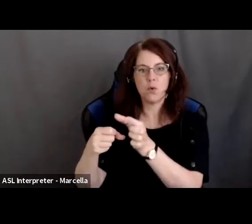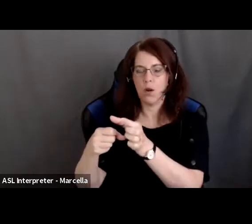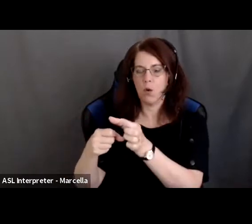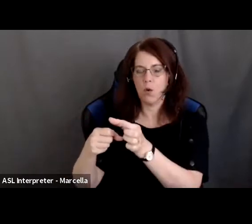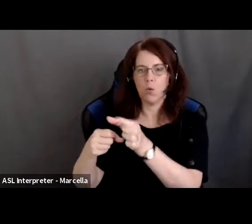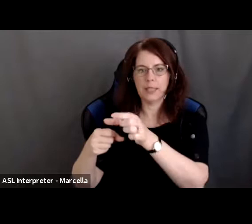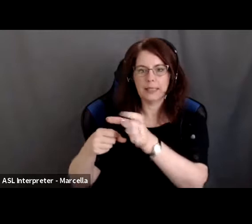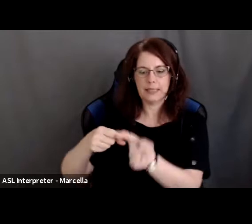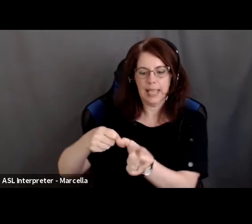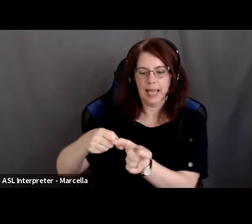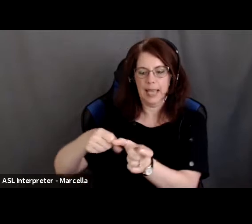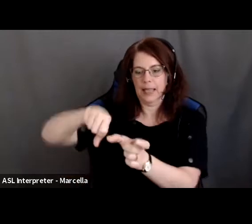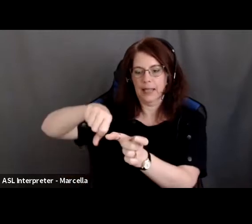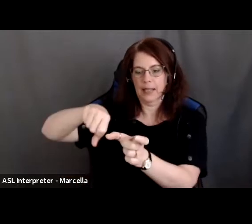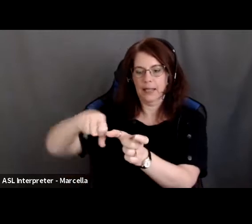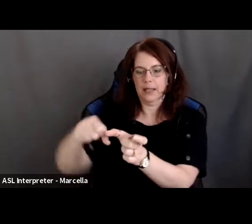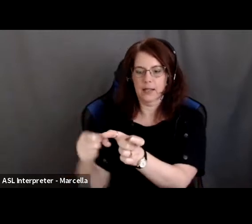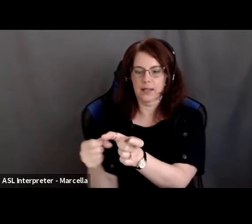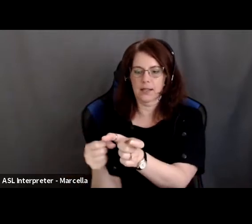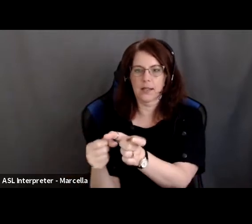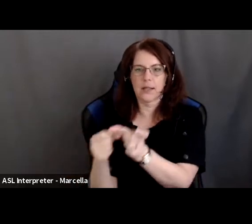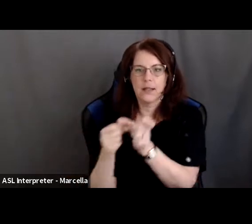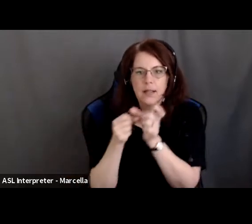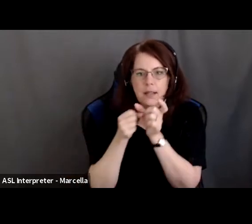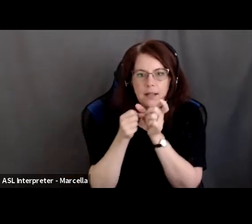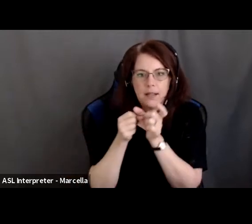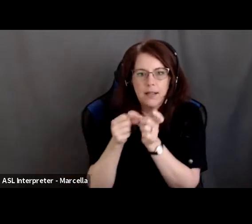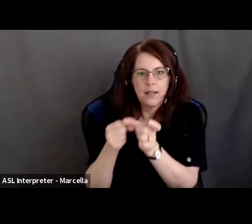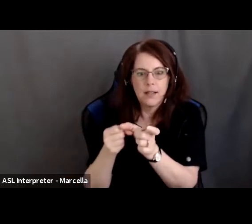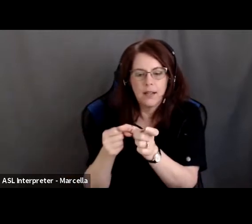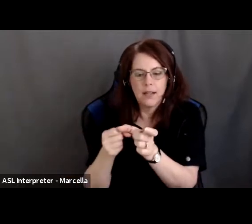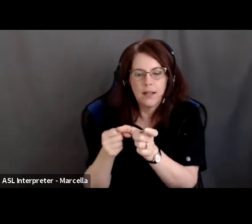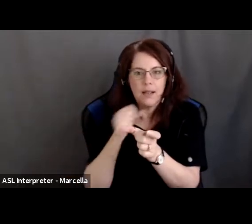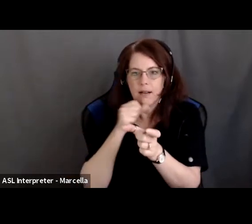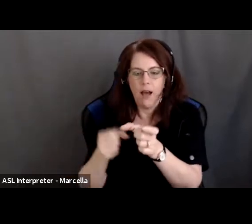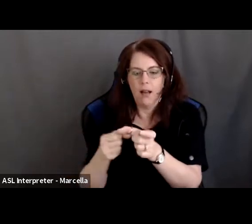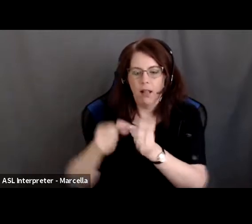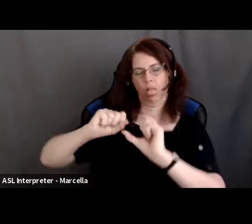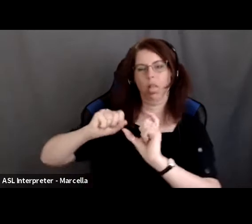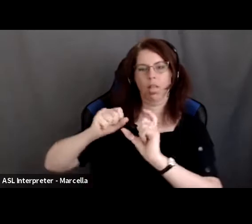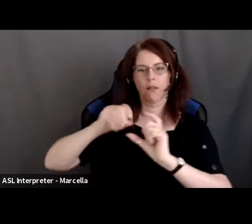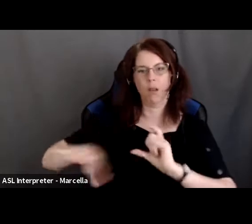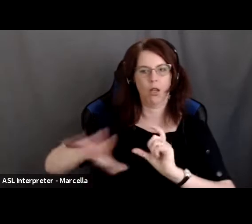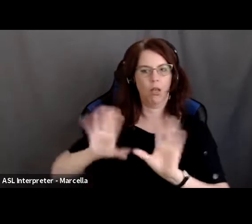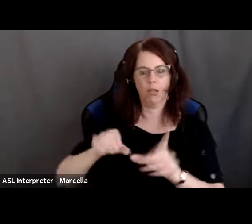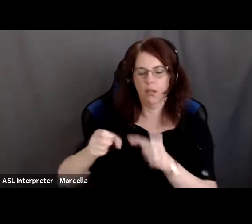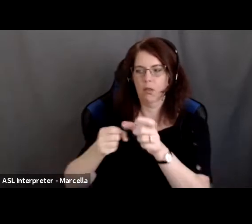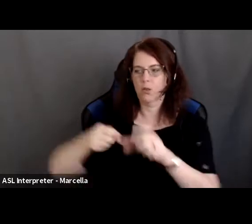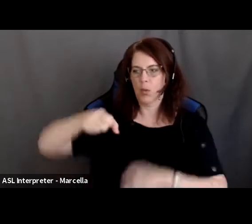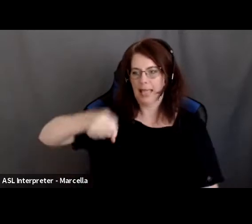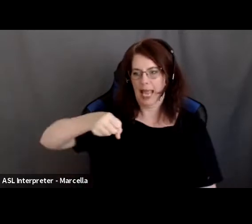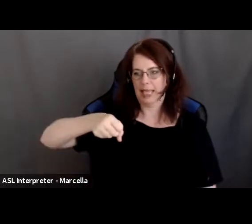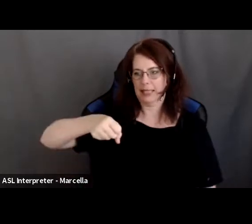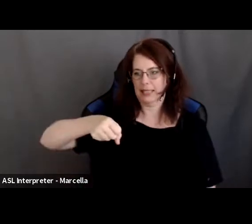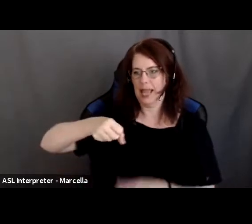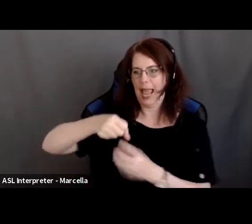level so that you can get the spoon to your mouth and the food doesn't fall off. So this, it has both a hand grip and it has